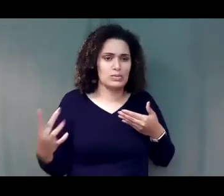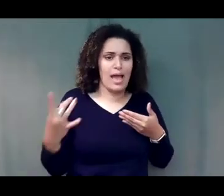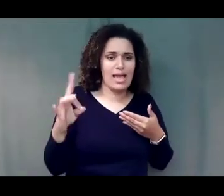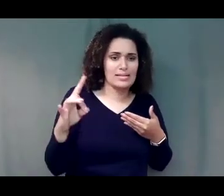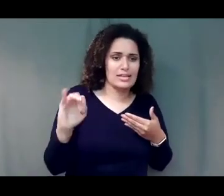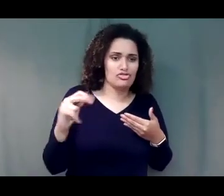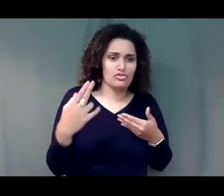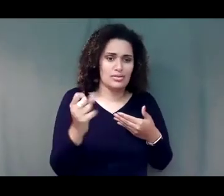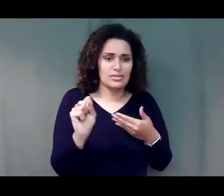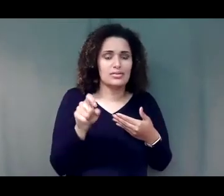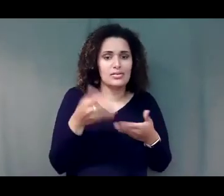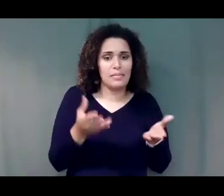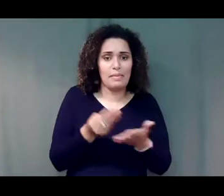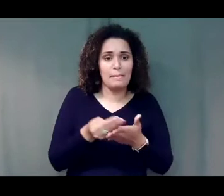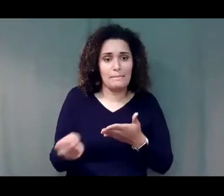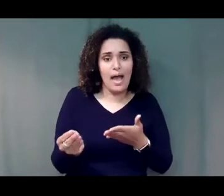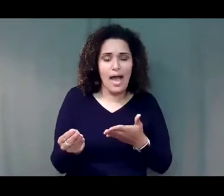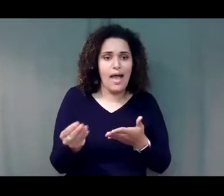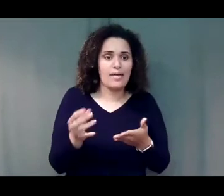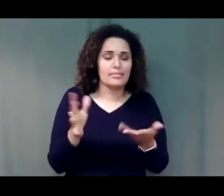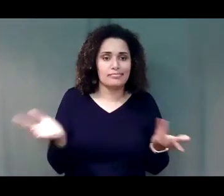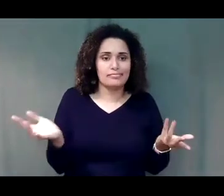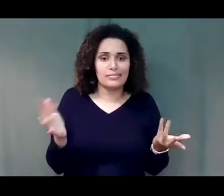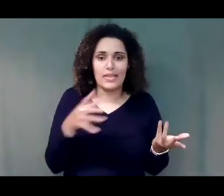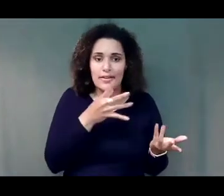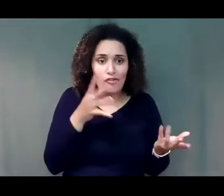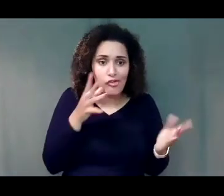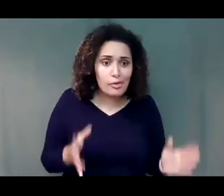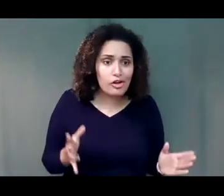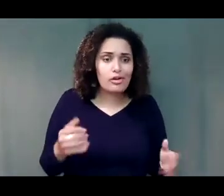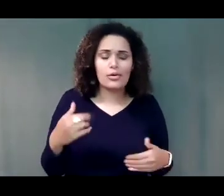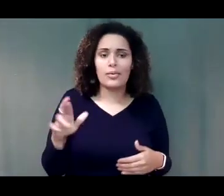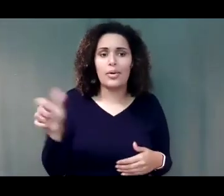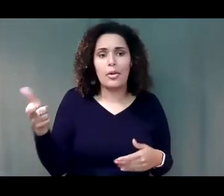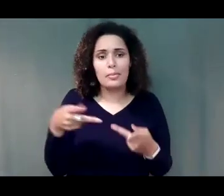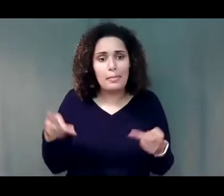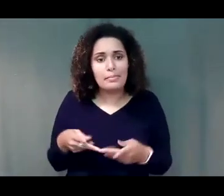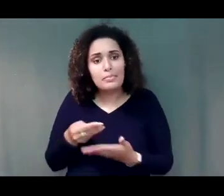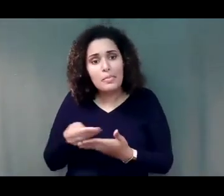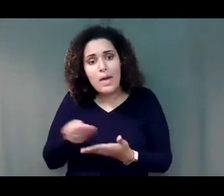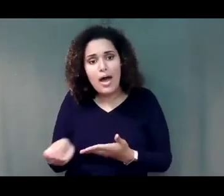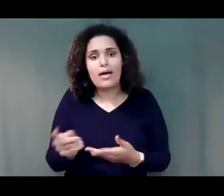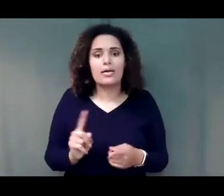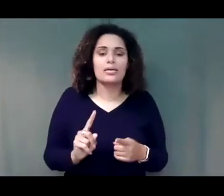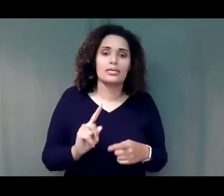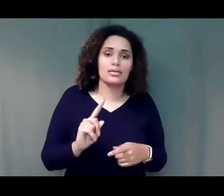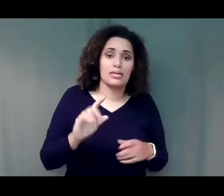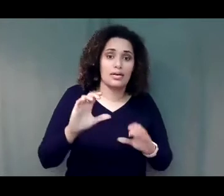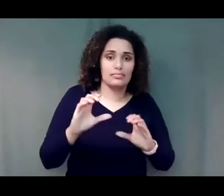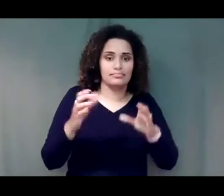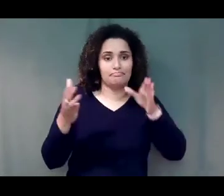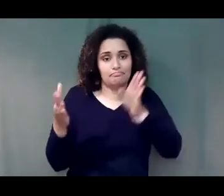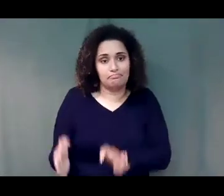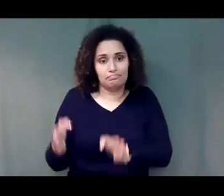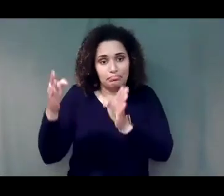that you might buy at the landscaping place or see a farmer using, and they're set on their side, so